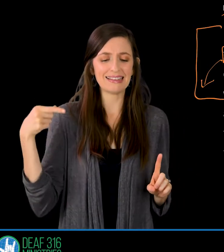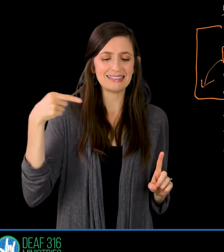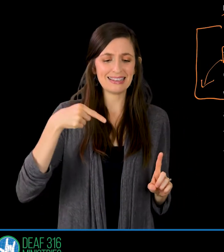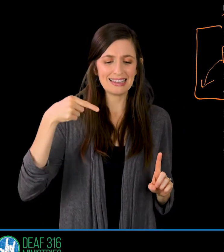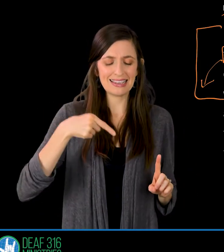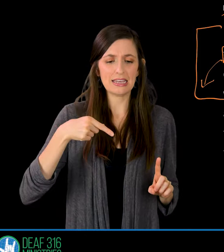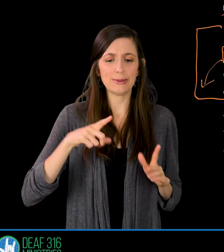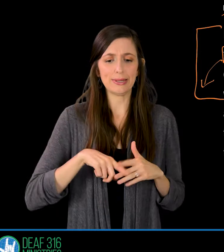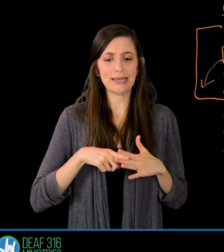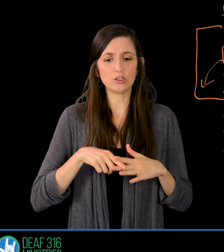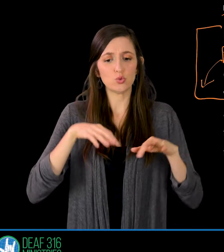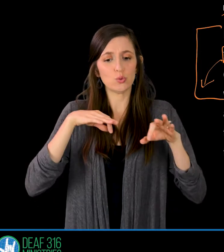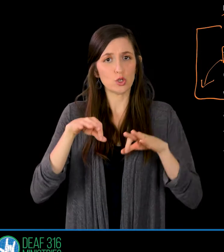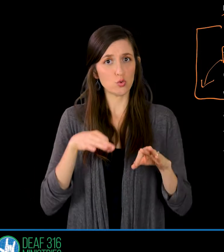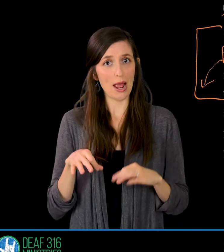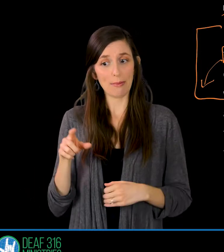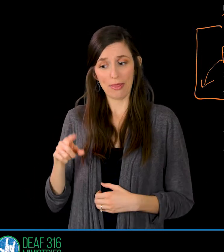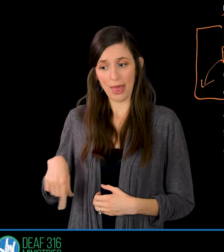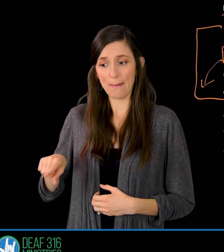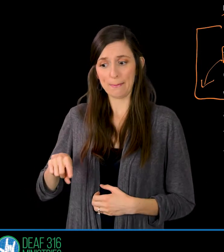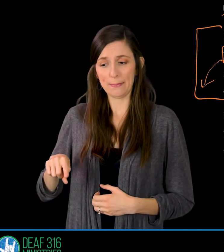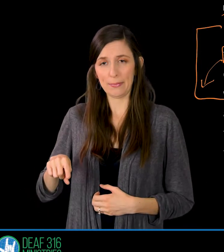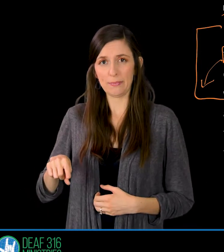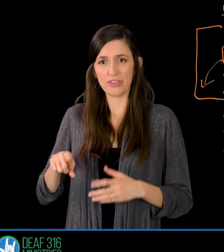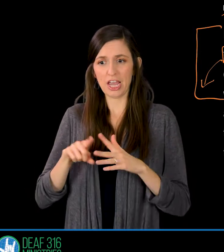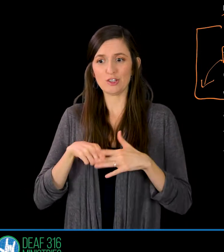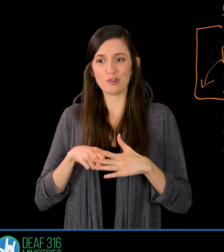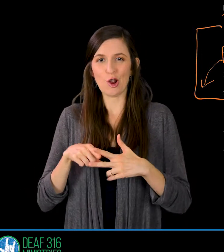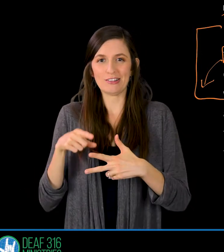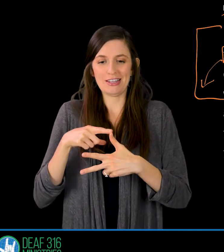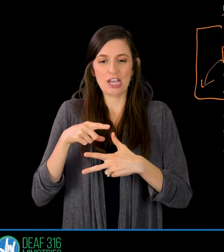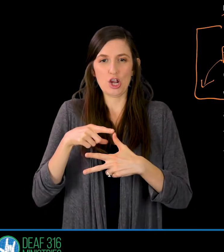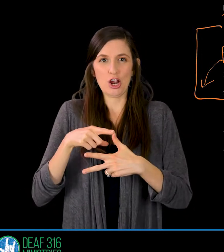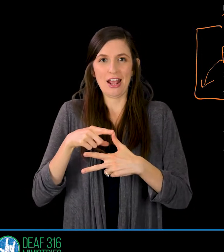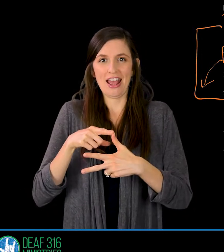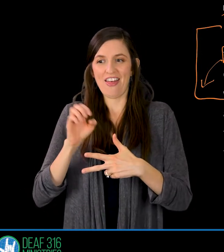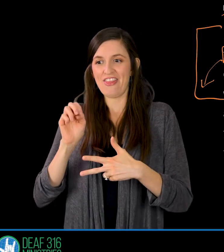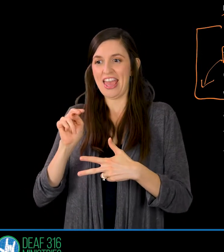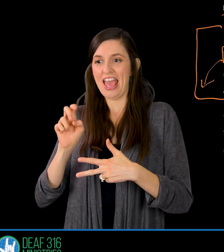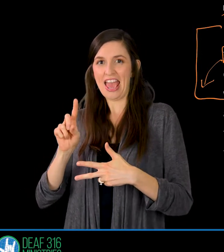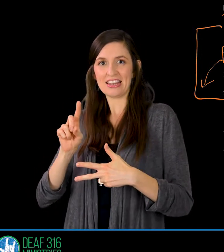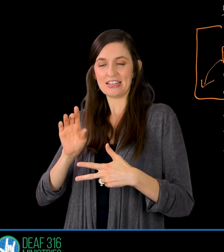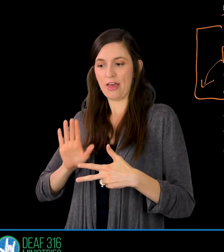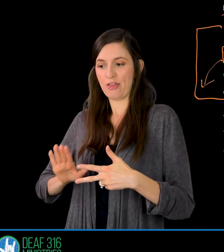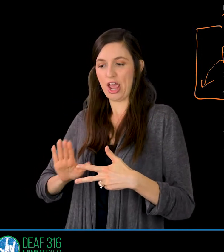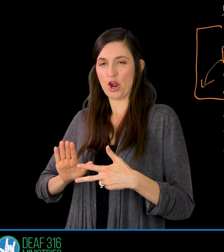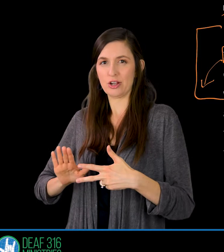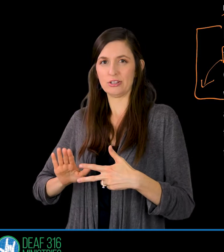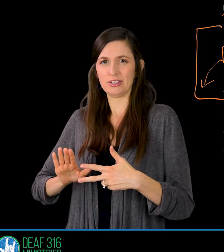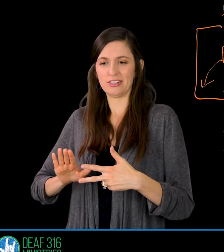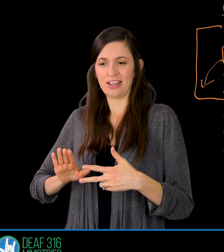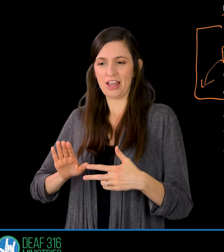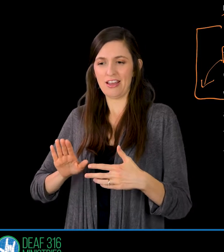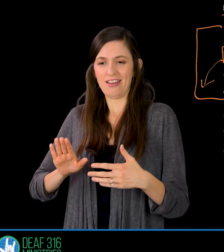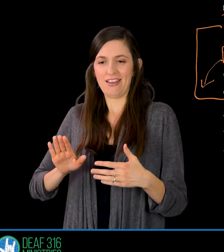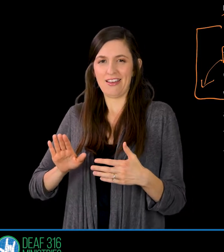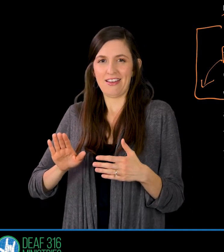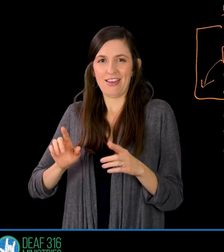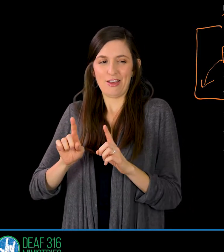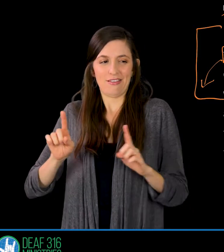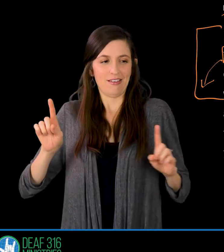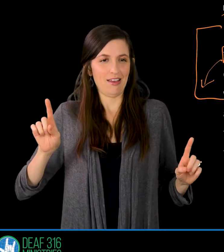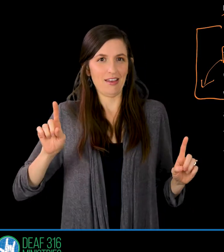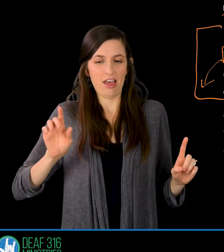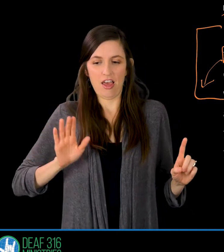and it's remarkable that as he begins to describe them he starts at the end where they're going to end up their end